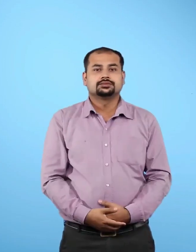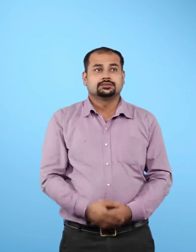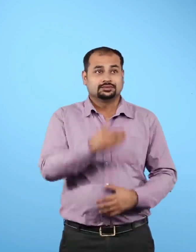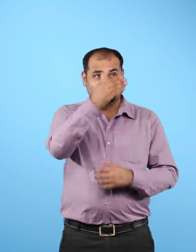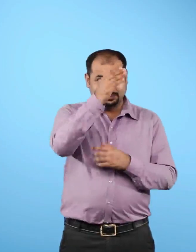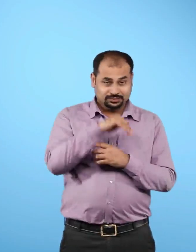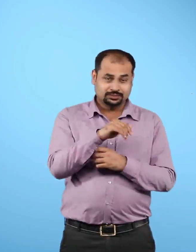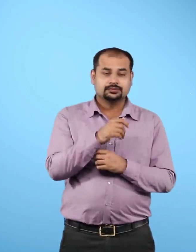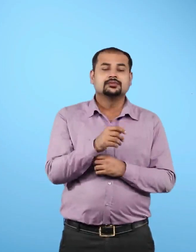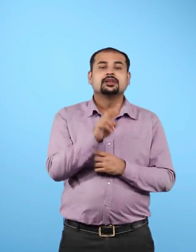20 rupee note,